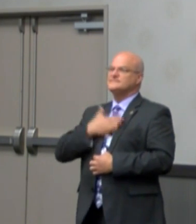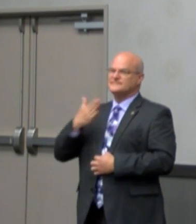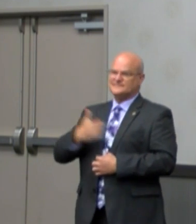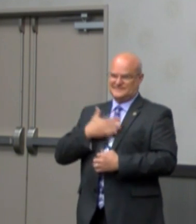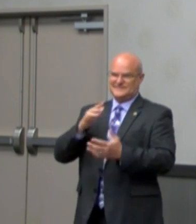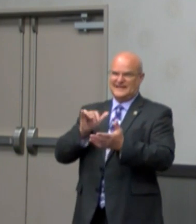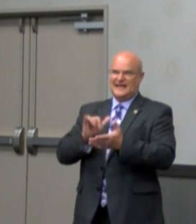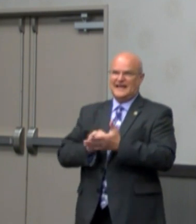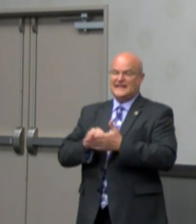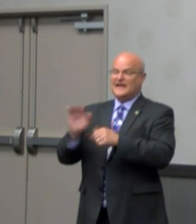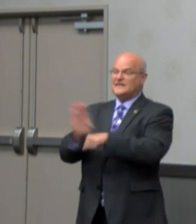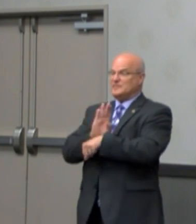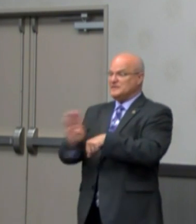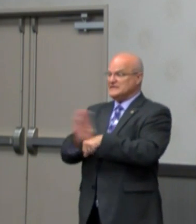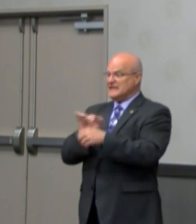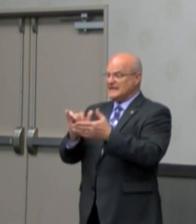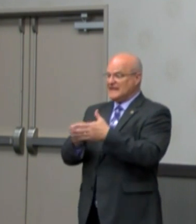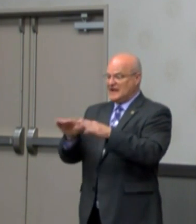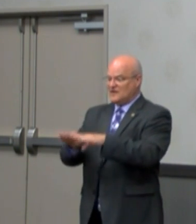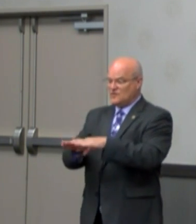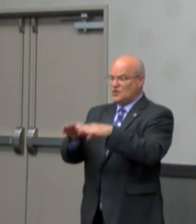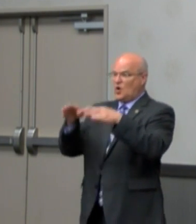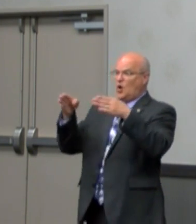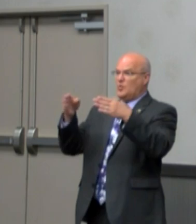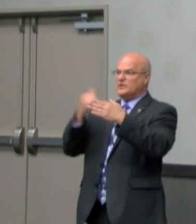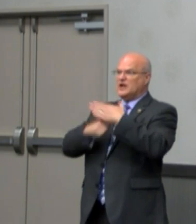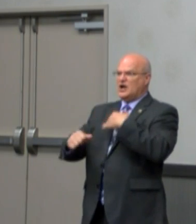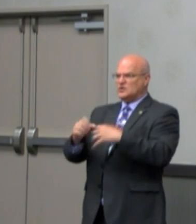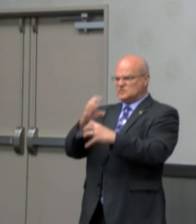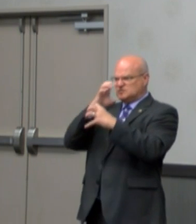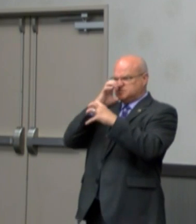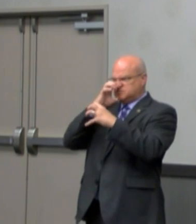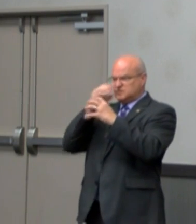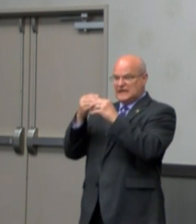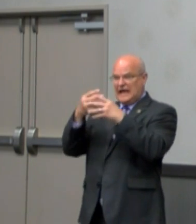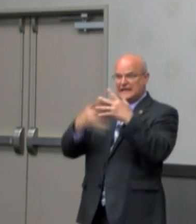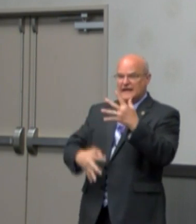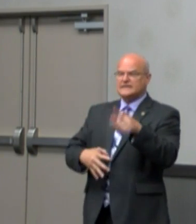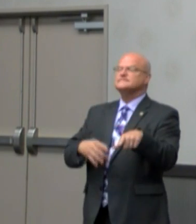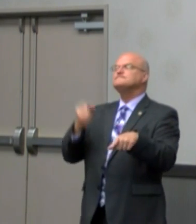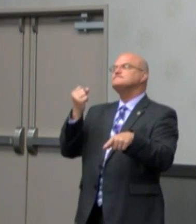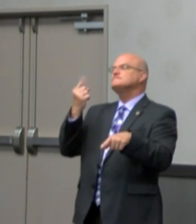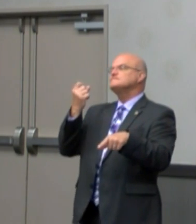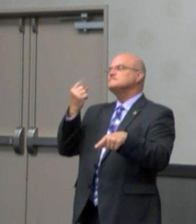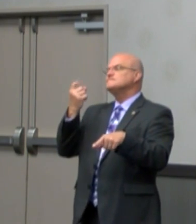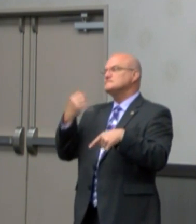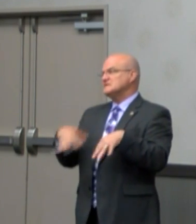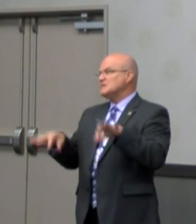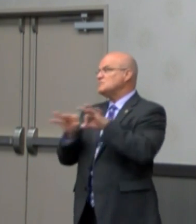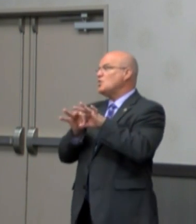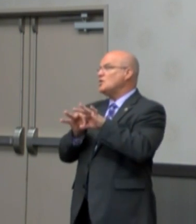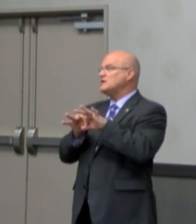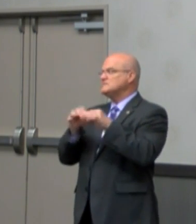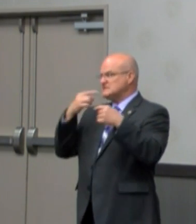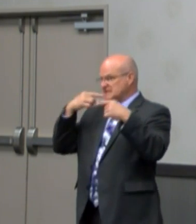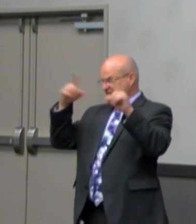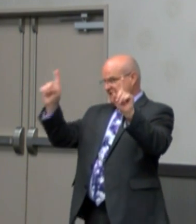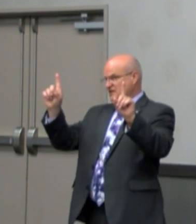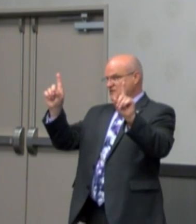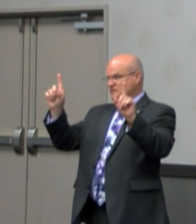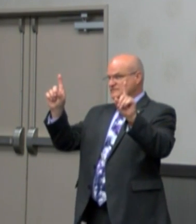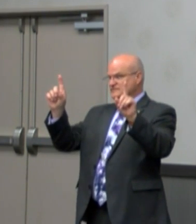that the businesses that have reopened under strict guidelines, they understand how important it is for them to be